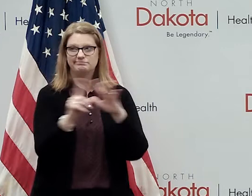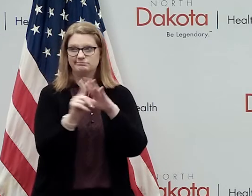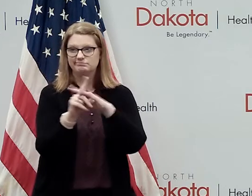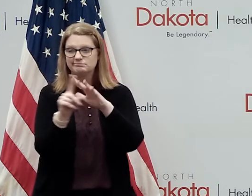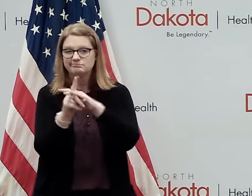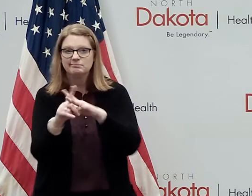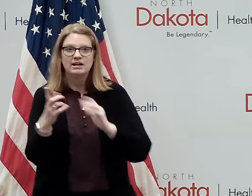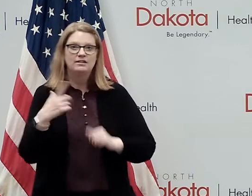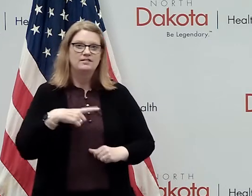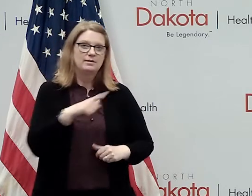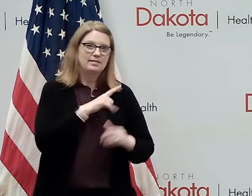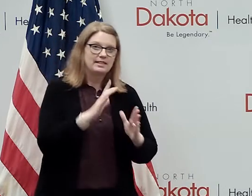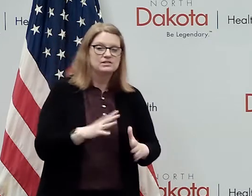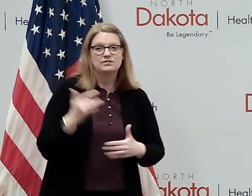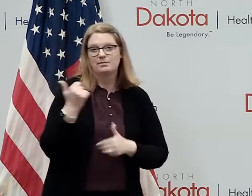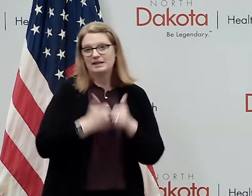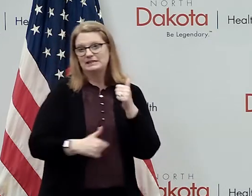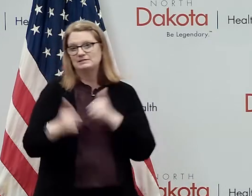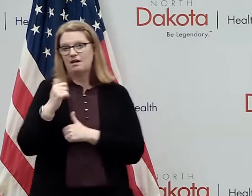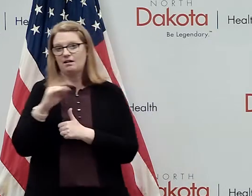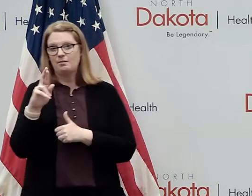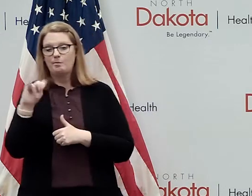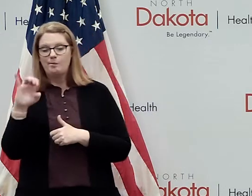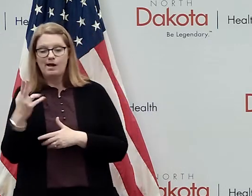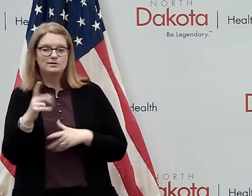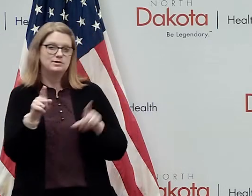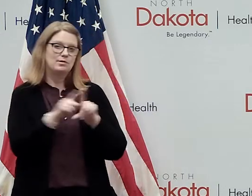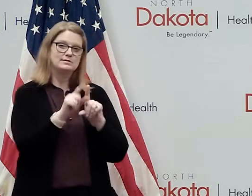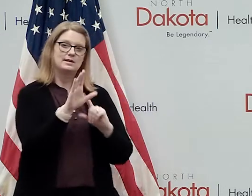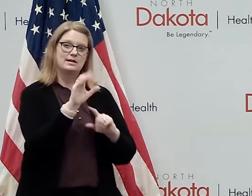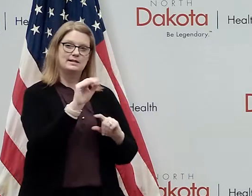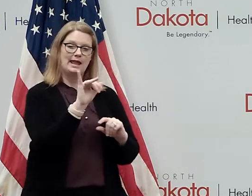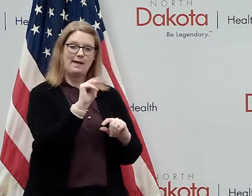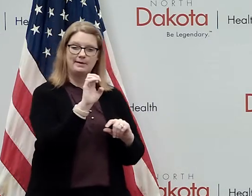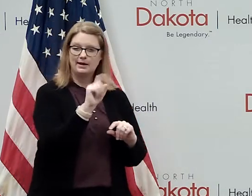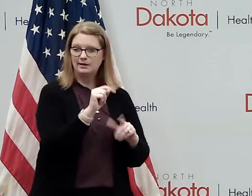legislators and from executive branch and cabinet leaders,